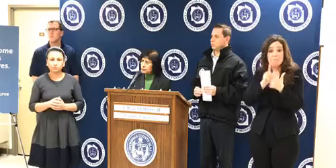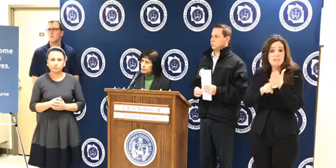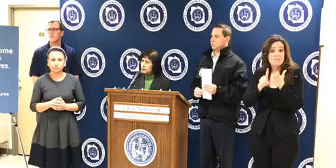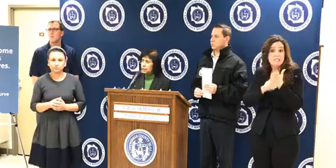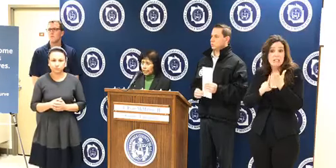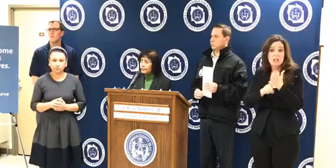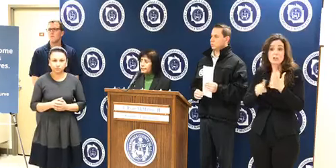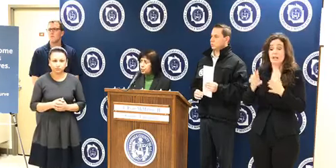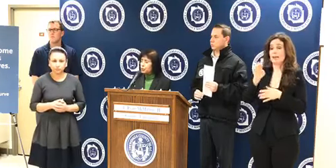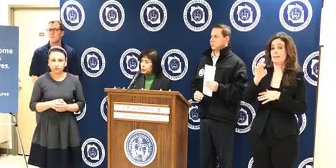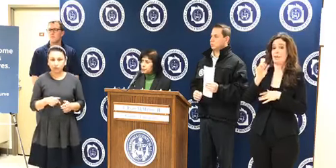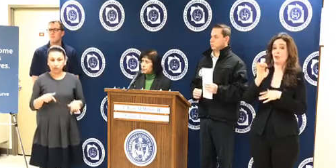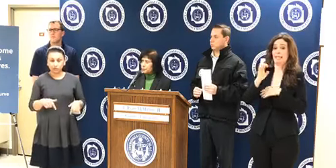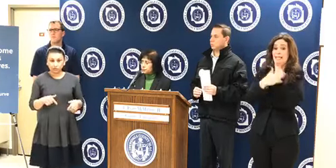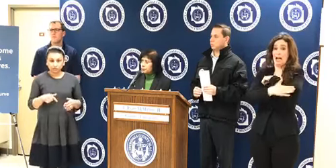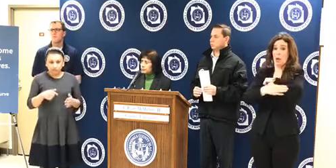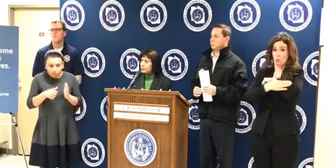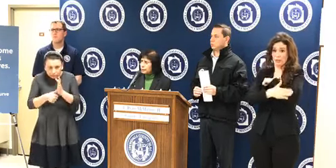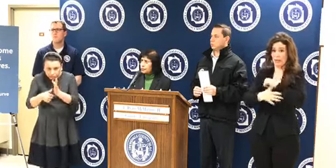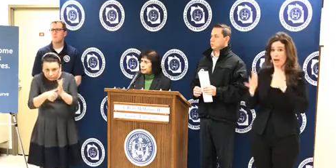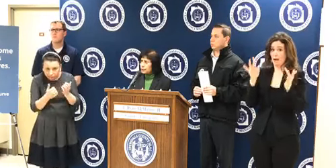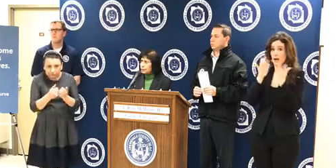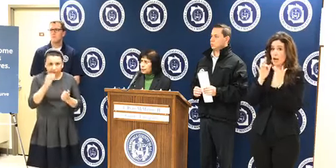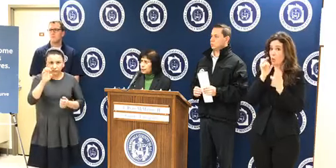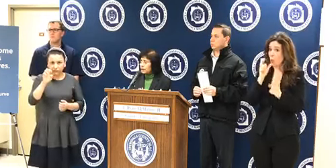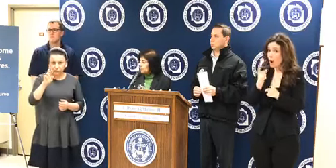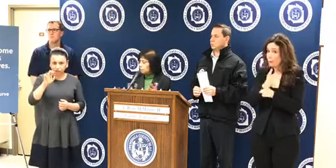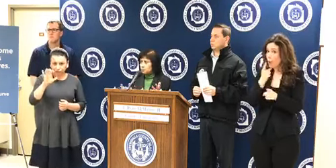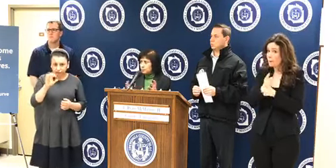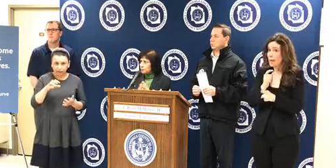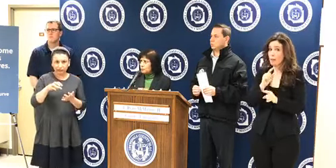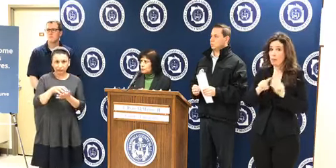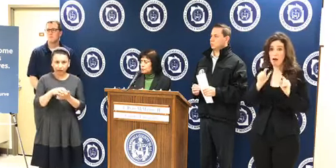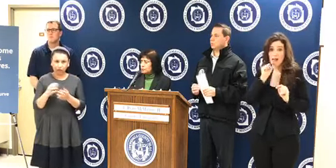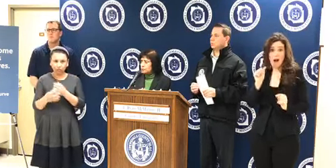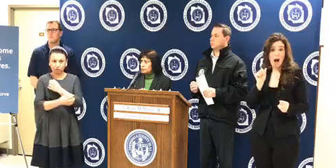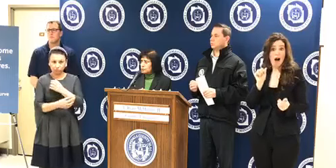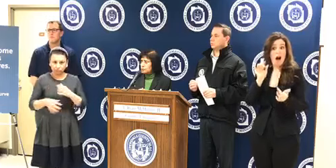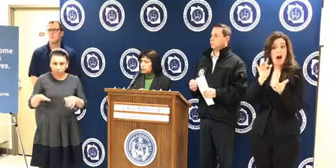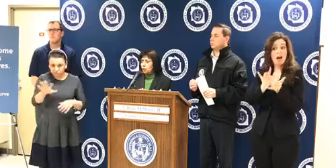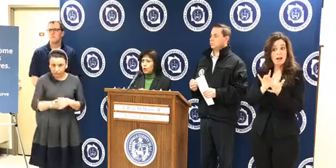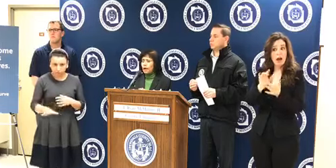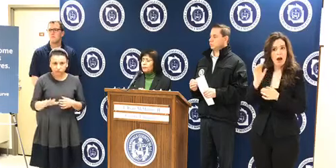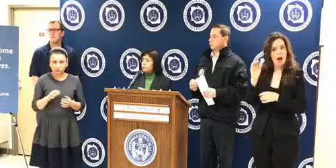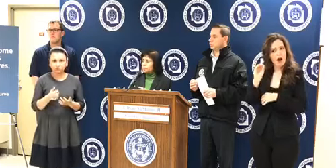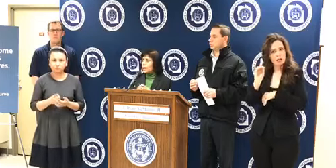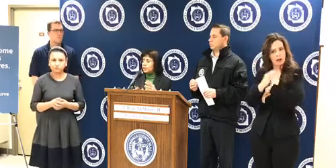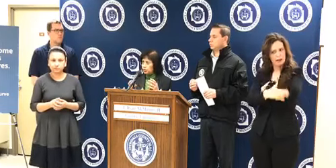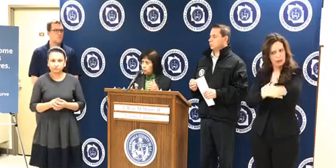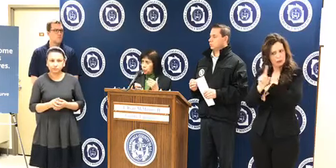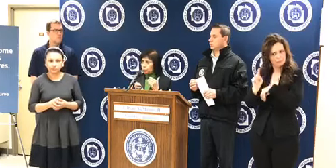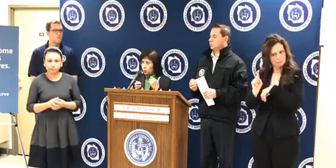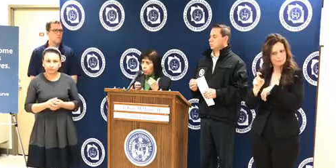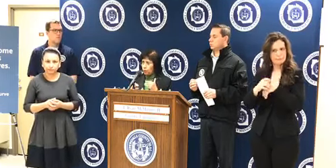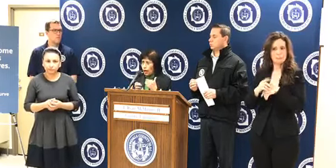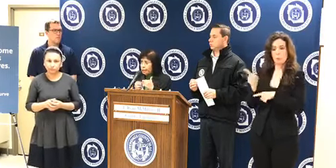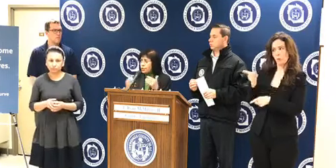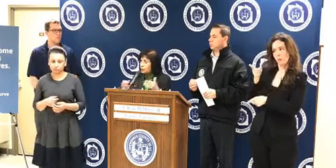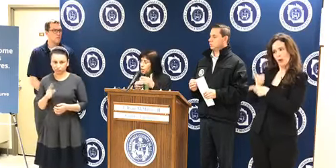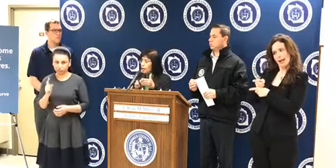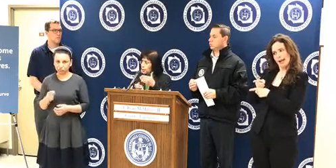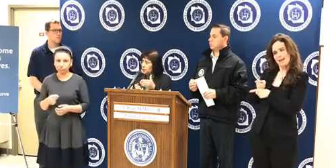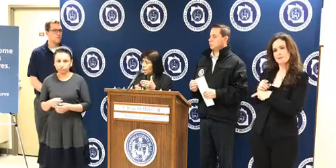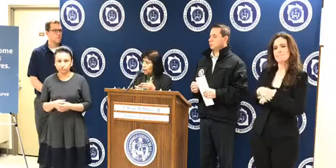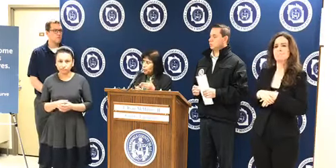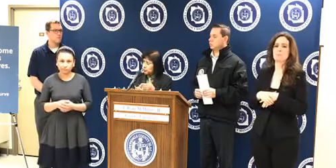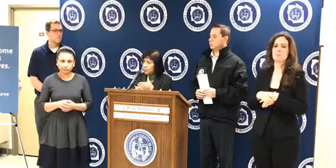felt appropriate. Yes, they do. Their investigation didn't reach to a distance where they wanted to contact. So I'm right. So I'm not